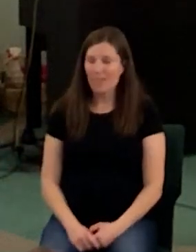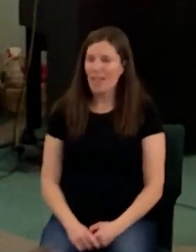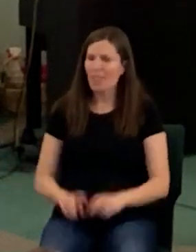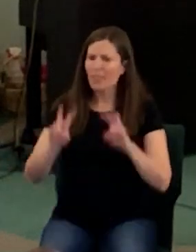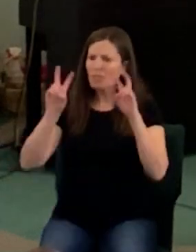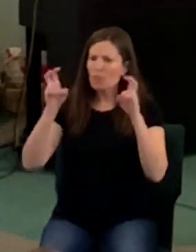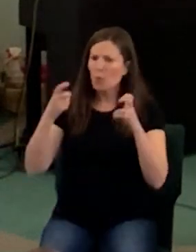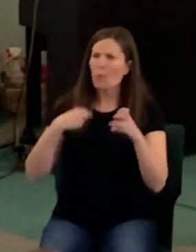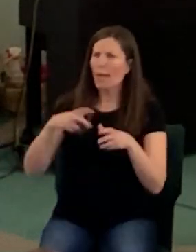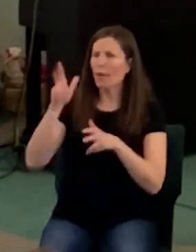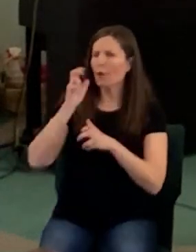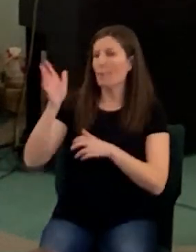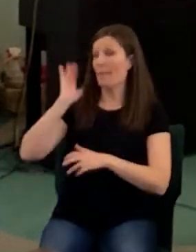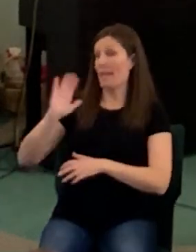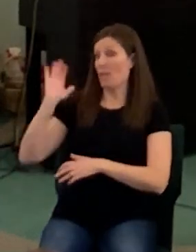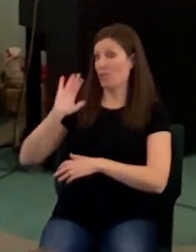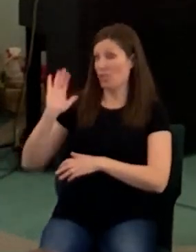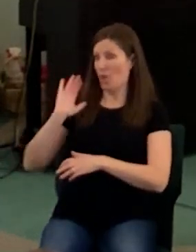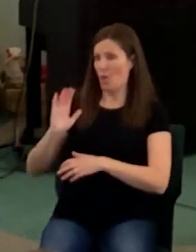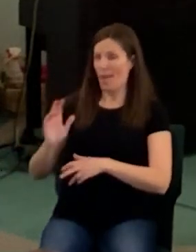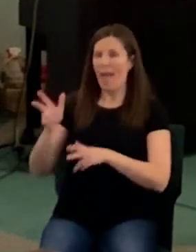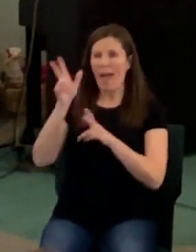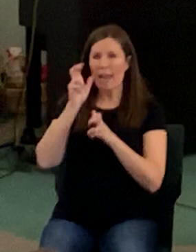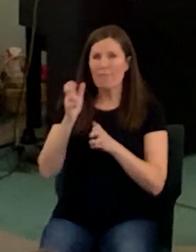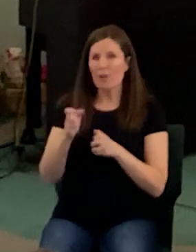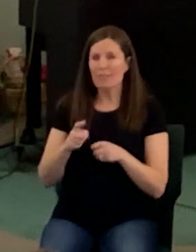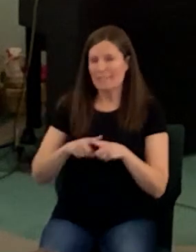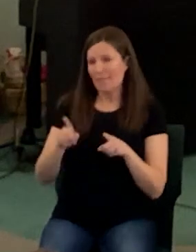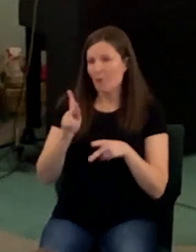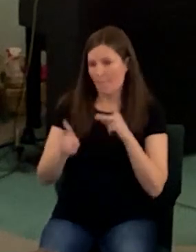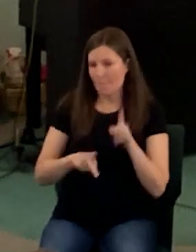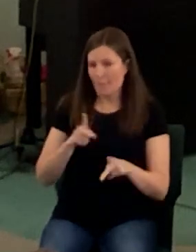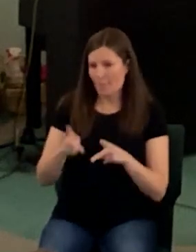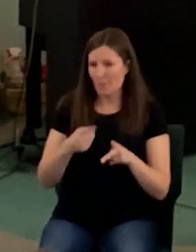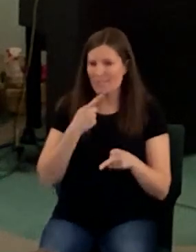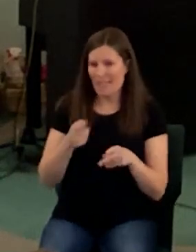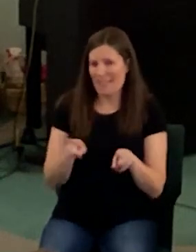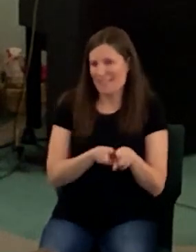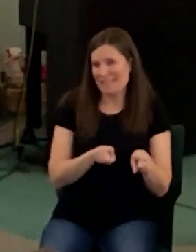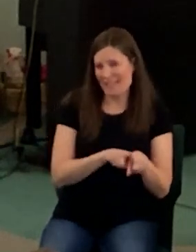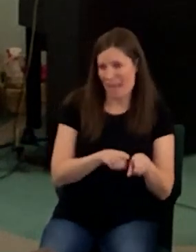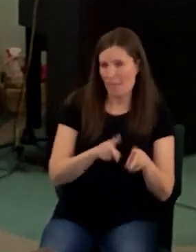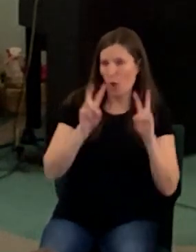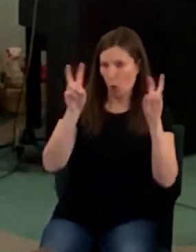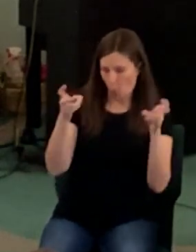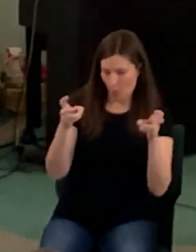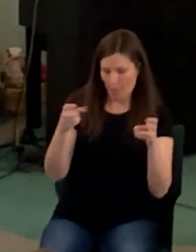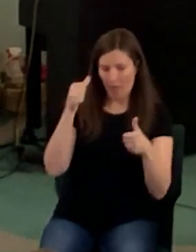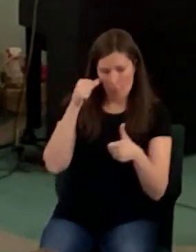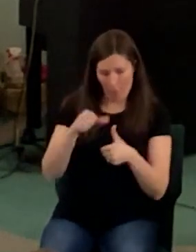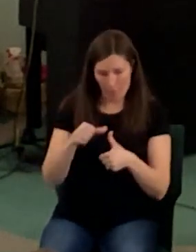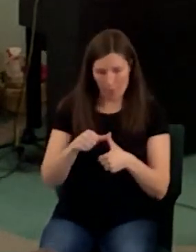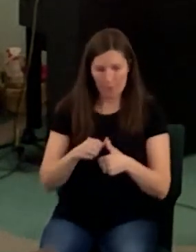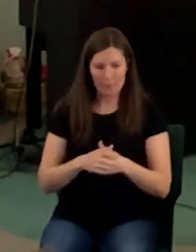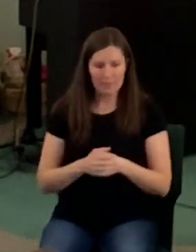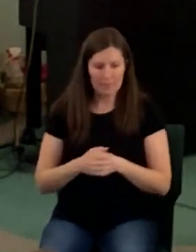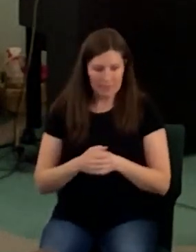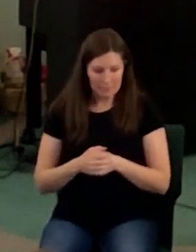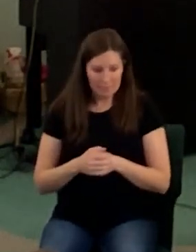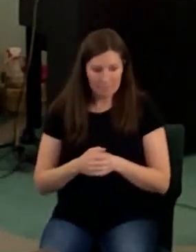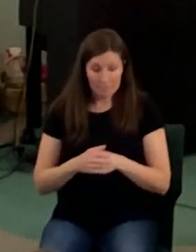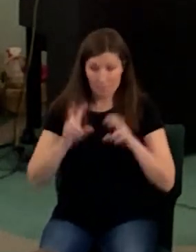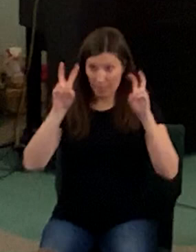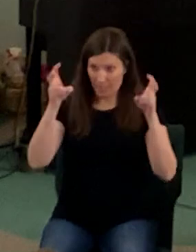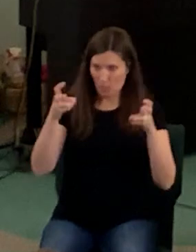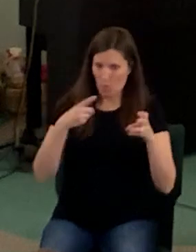There's a quote that I heard years ago, and I've heard various people say the same quote that I've always remembered.